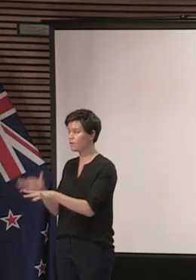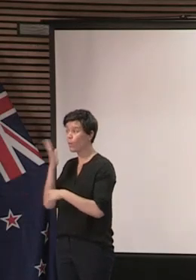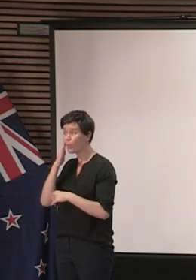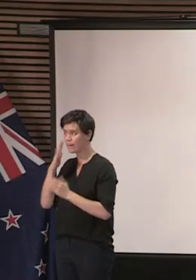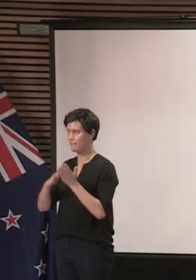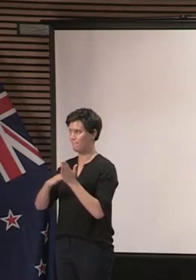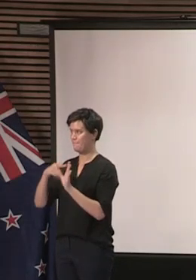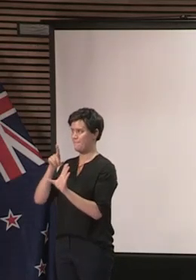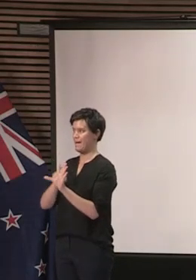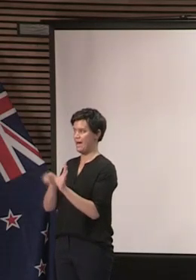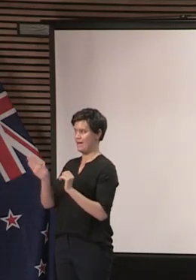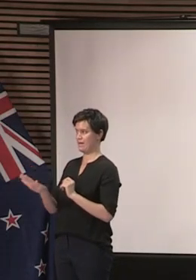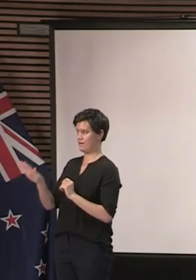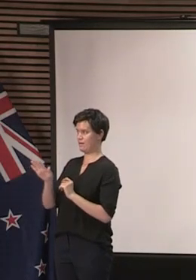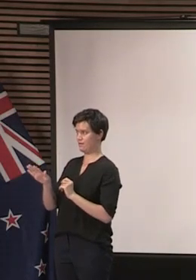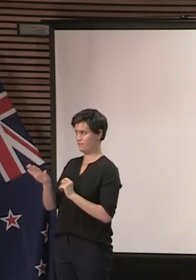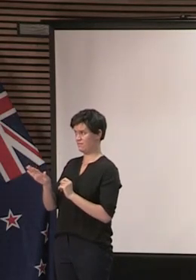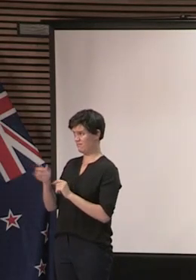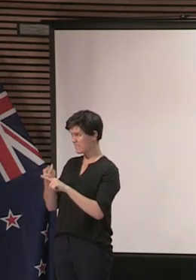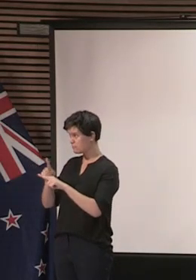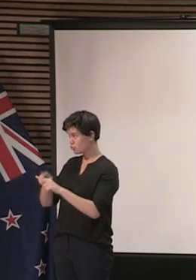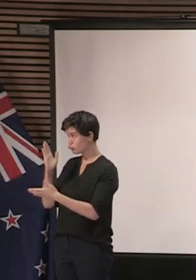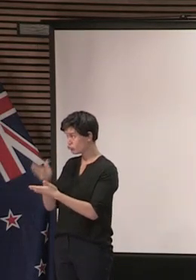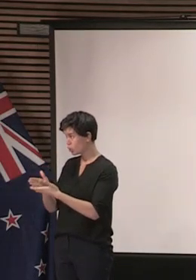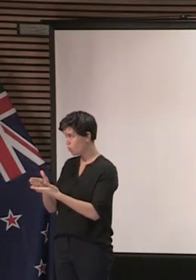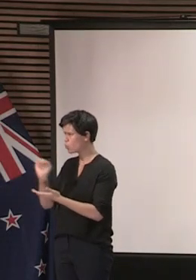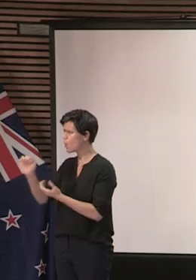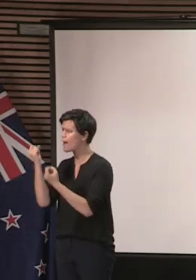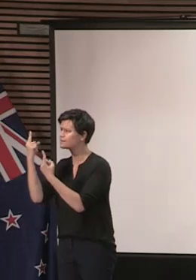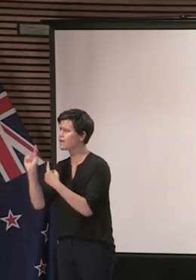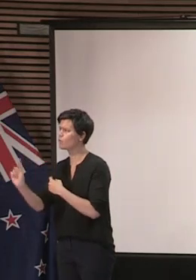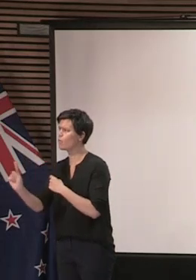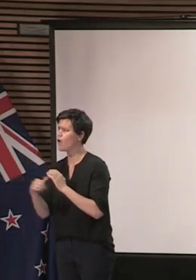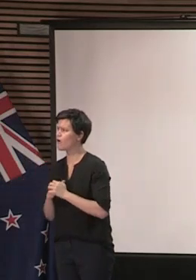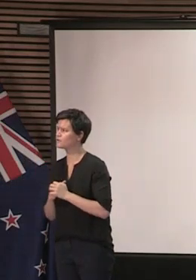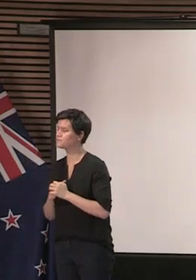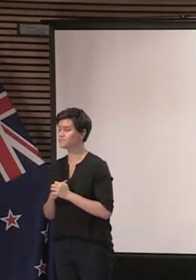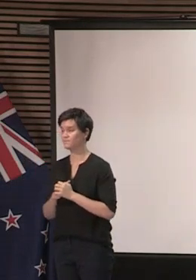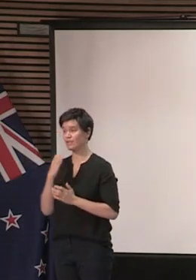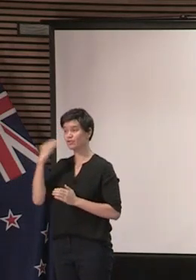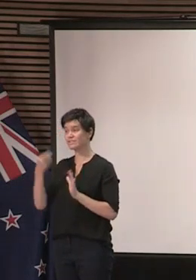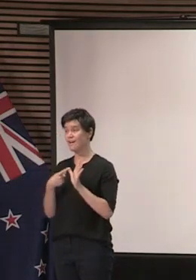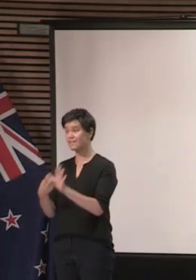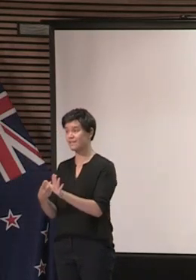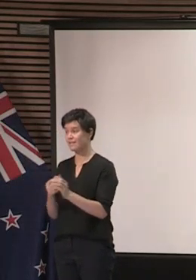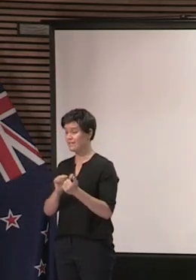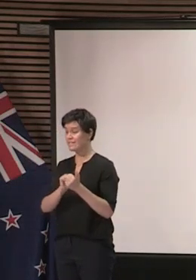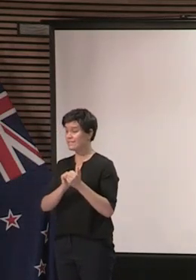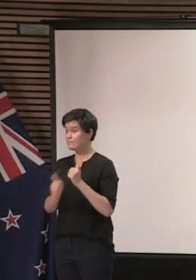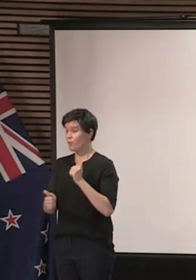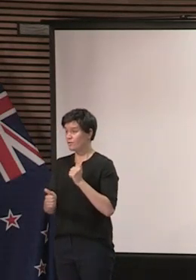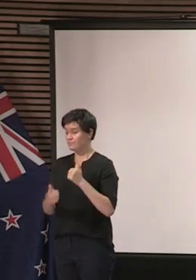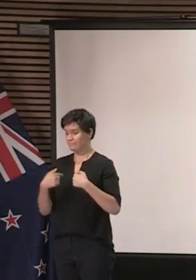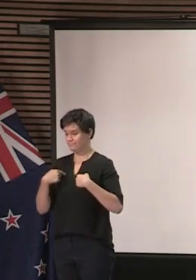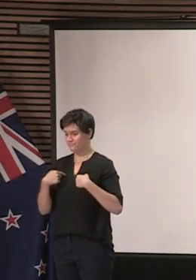May. What's your understanding of this exemption? Minister for Sport is perhaps somewhat ill-prepared to answer this